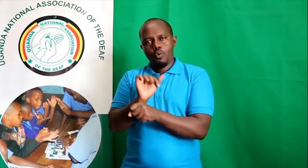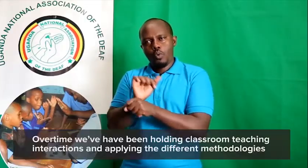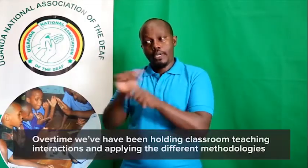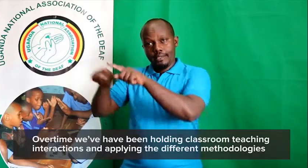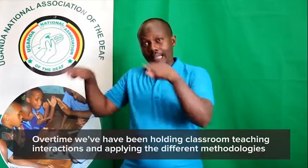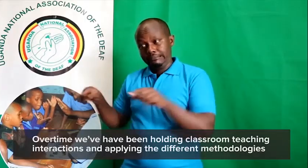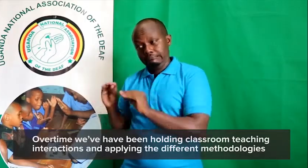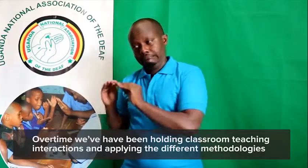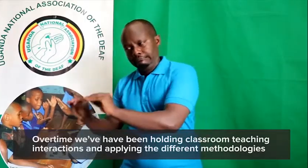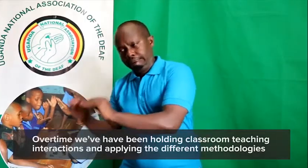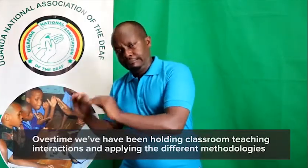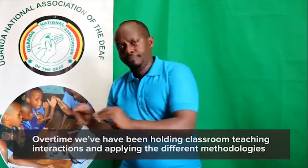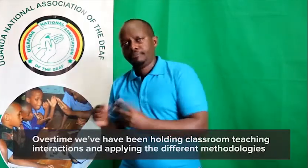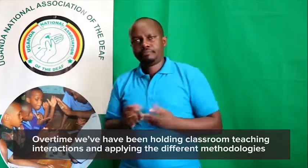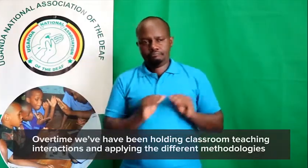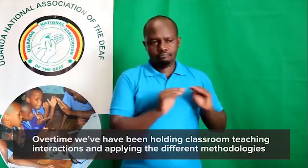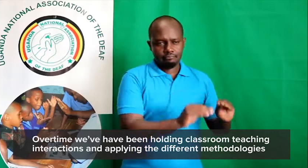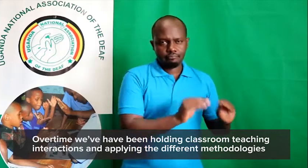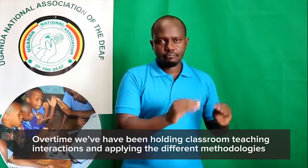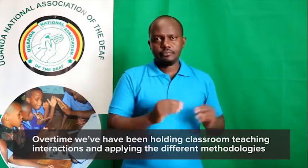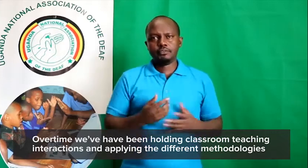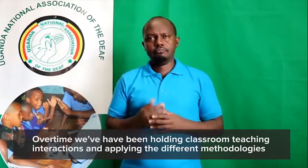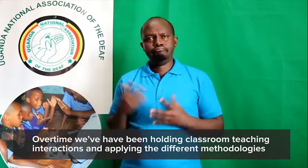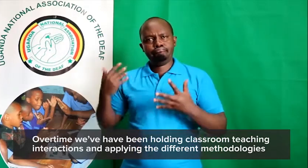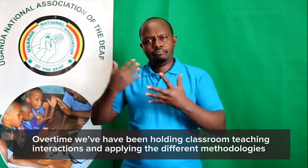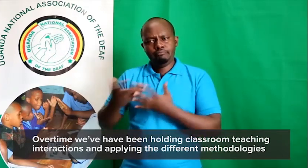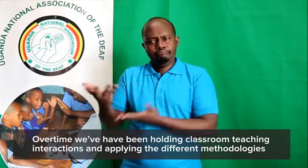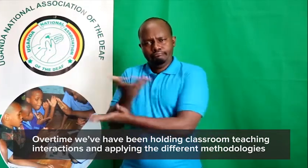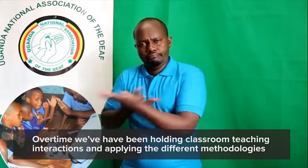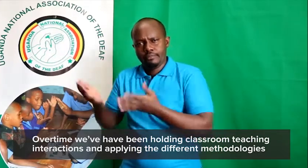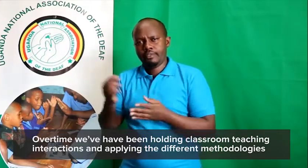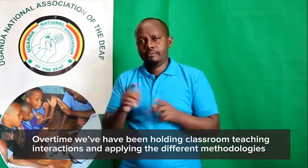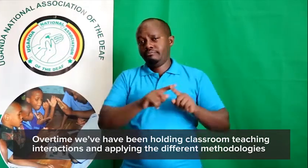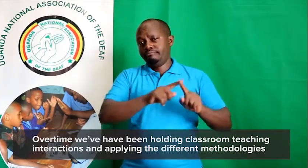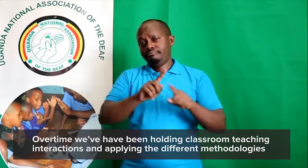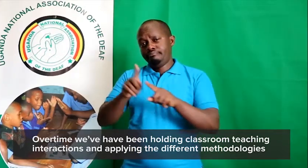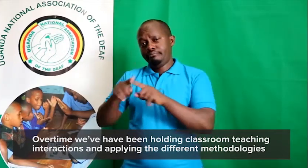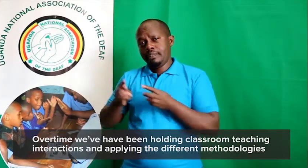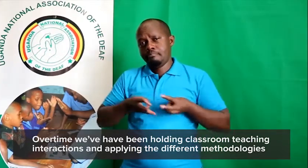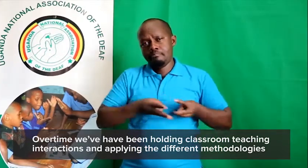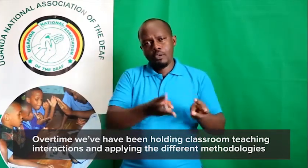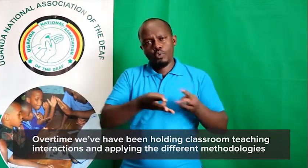Over time, we've been holding classroom teaching, interactions, and applying the